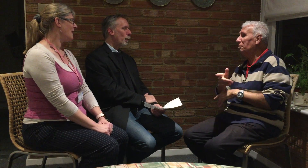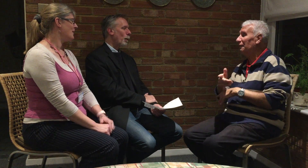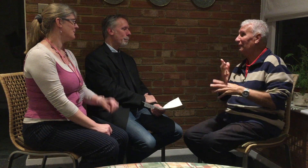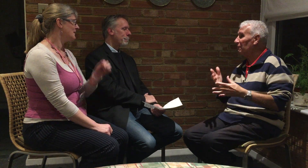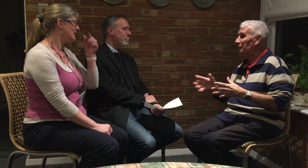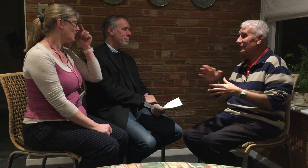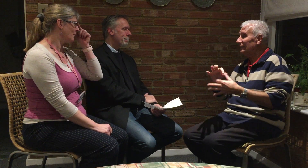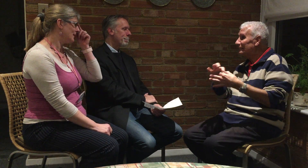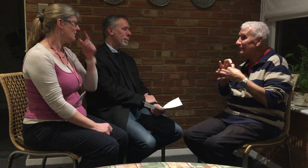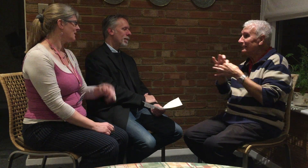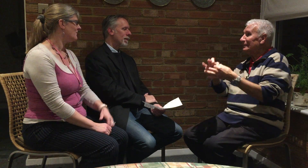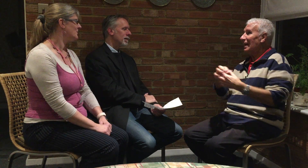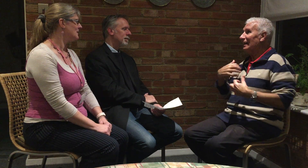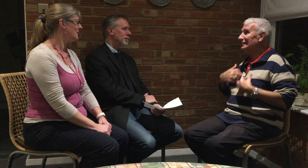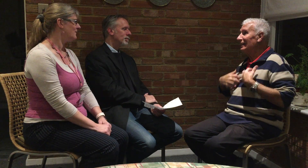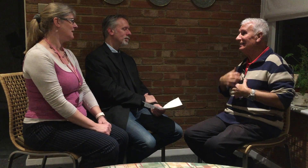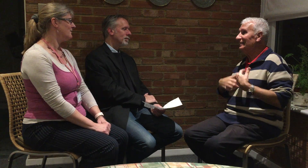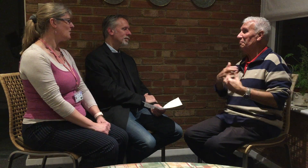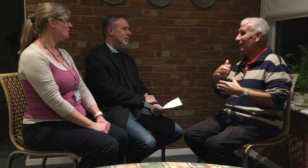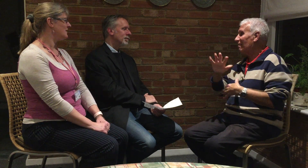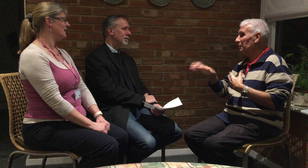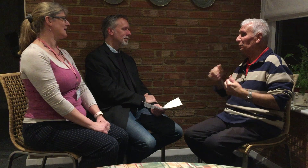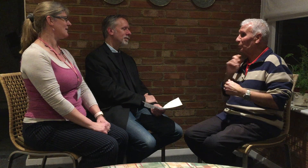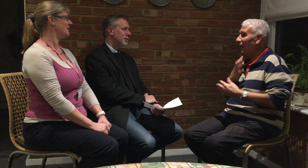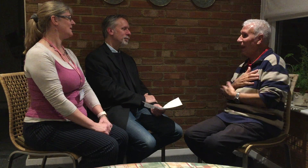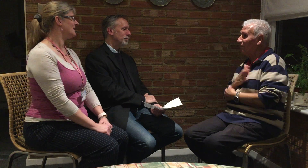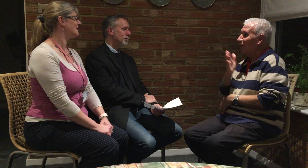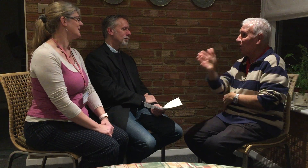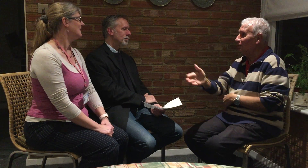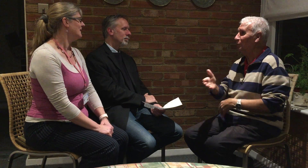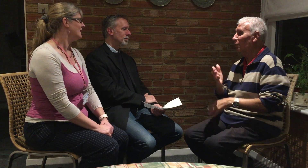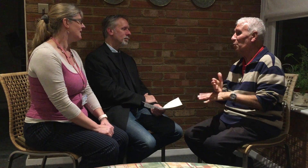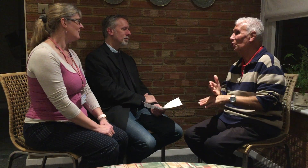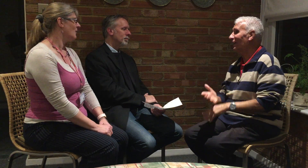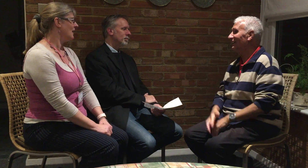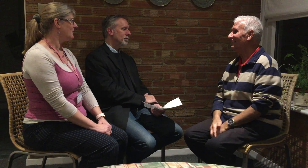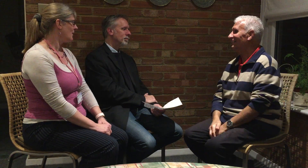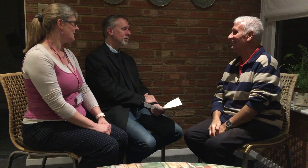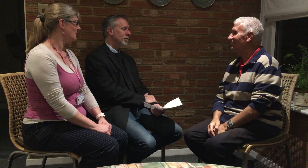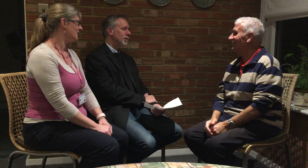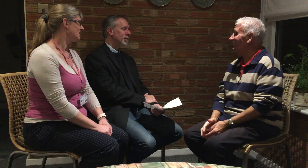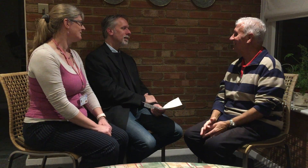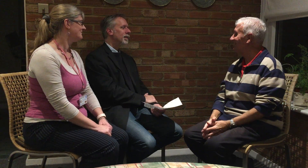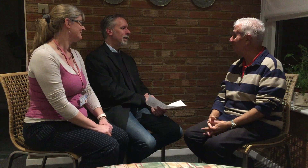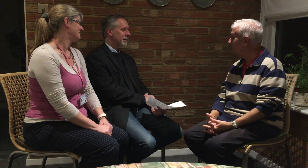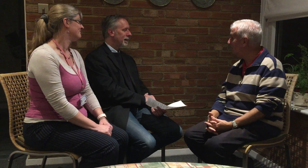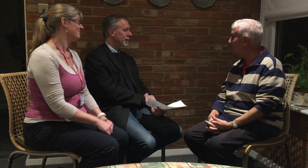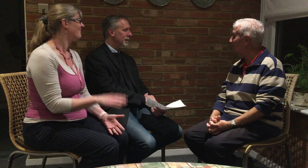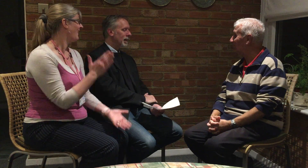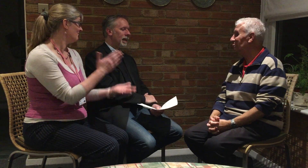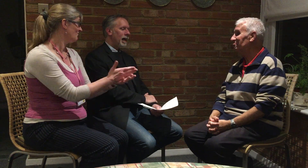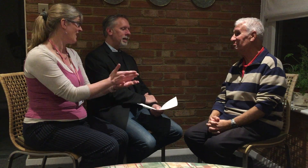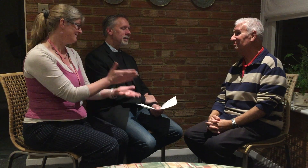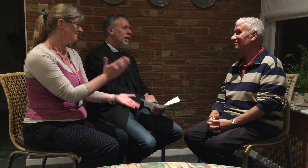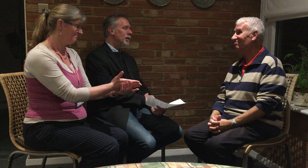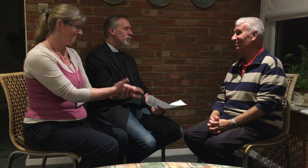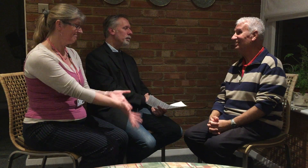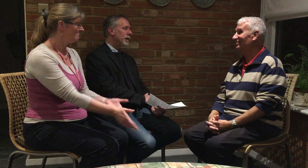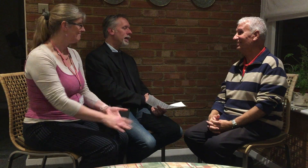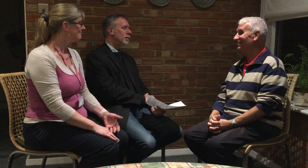home because it's boring. You want everyone to be feel involved and excited, and oh, I love going to work. Exactly. And I'm very keen